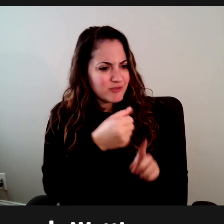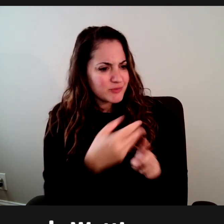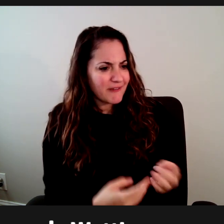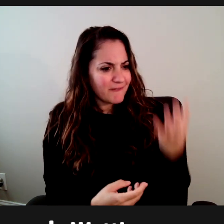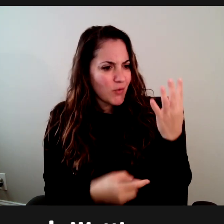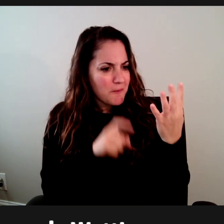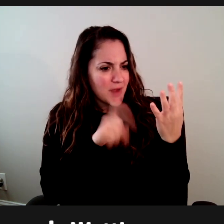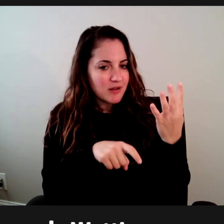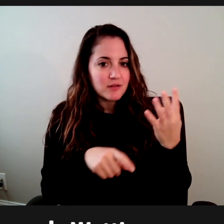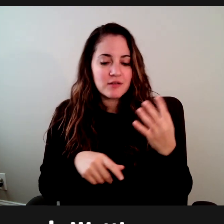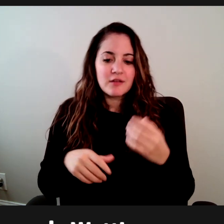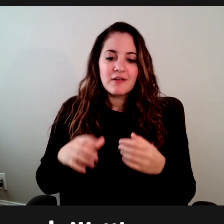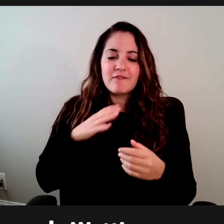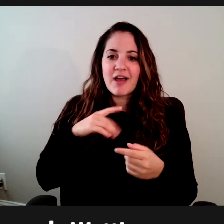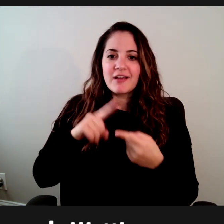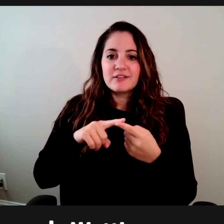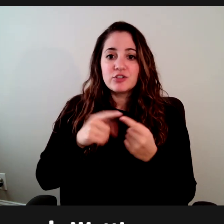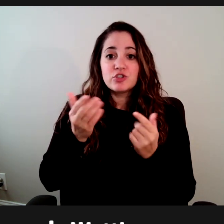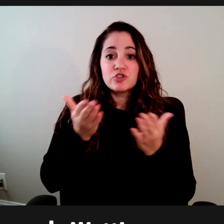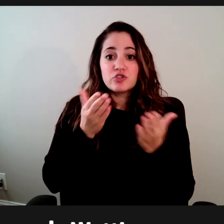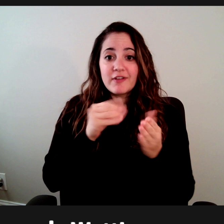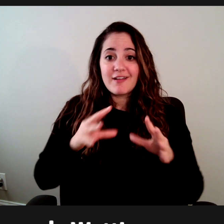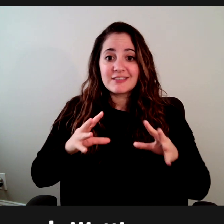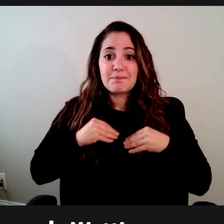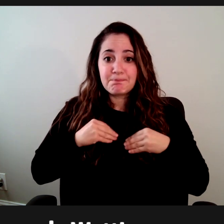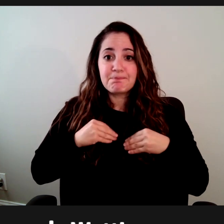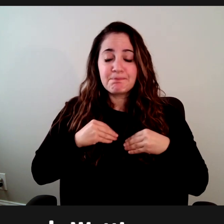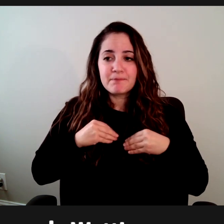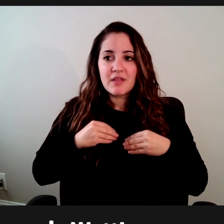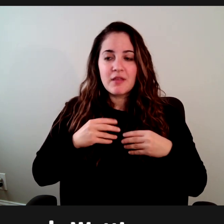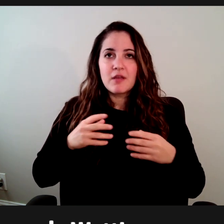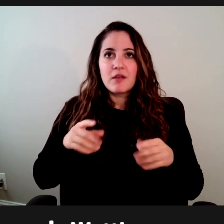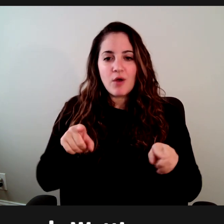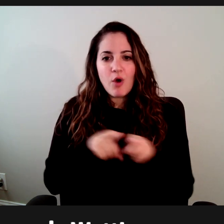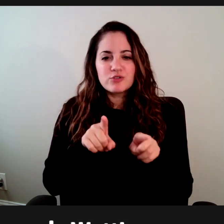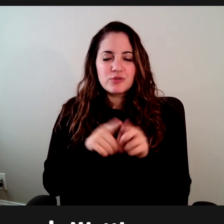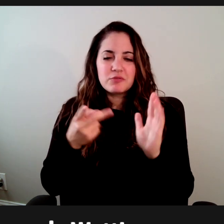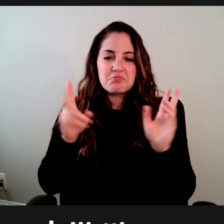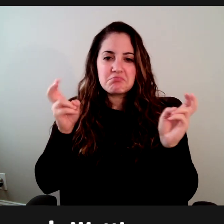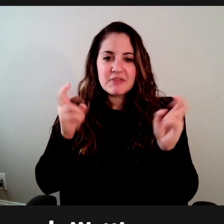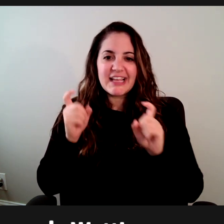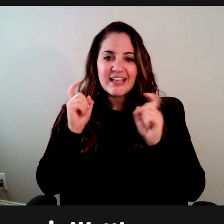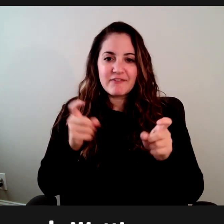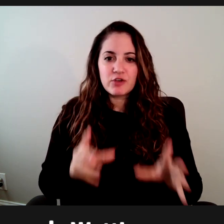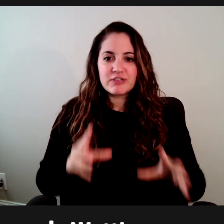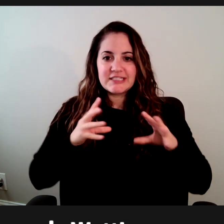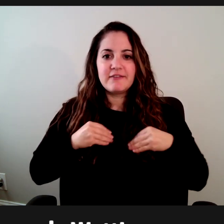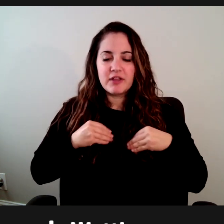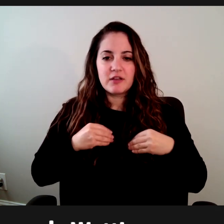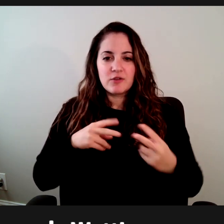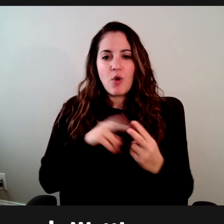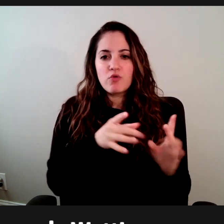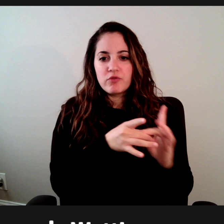least the 4. all right. Okay. So serve and accept are commonly known as giving and receiving.